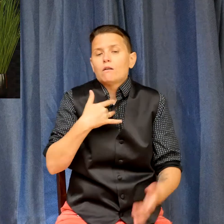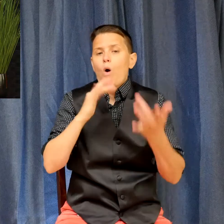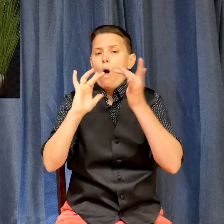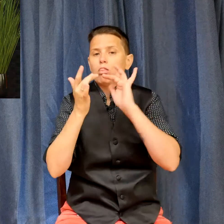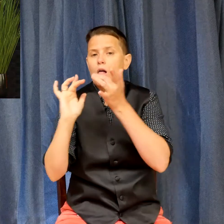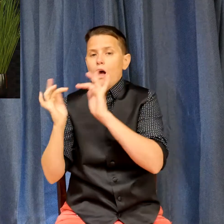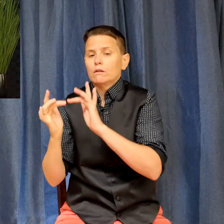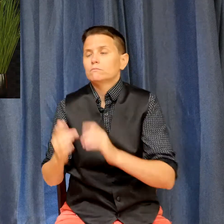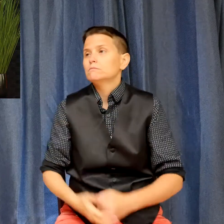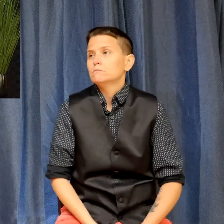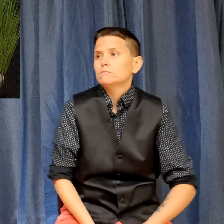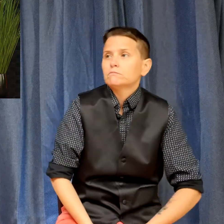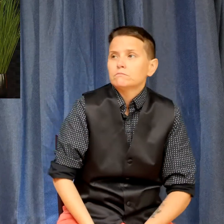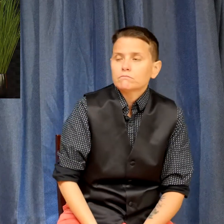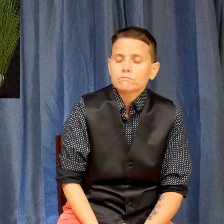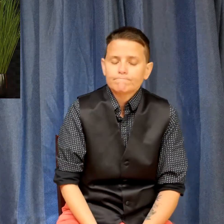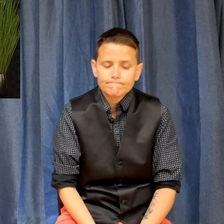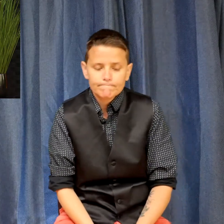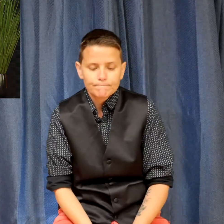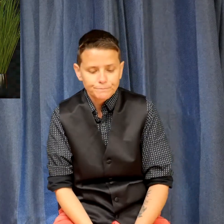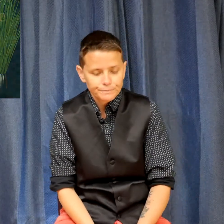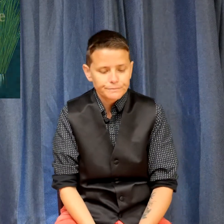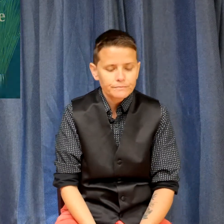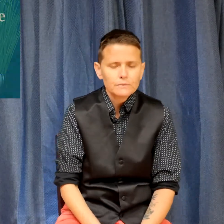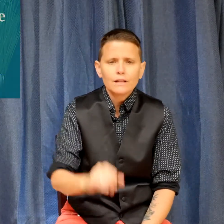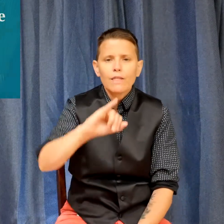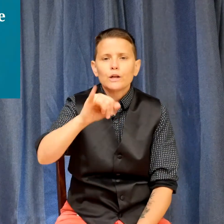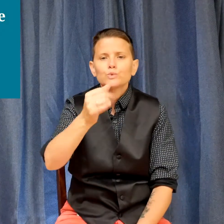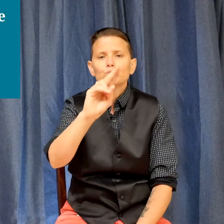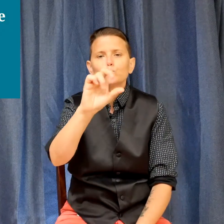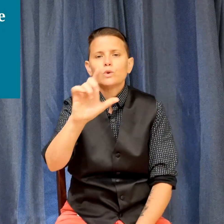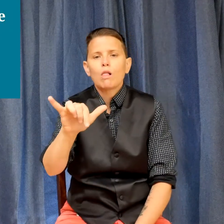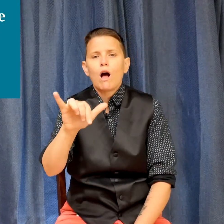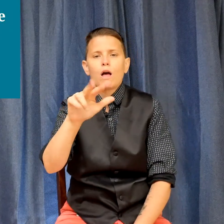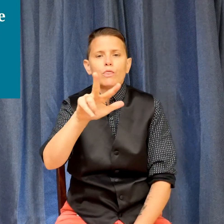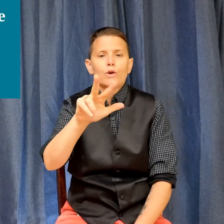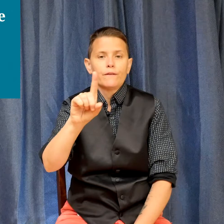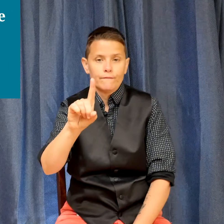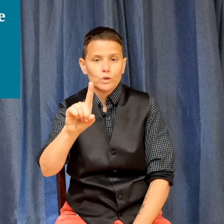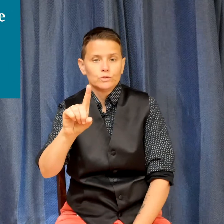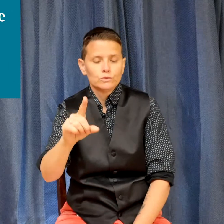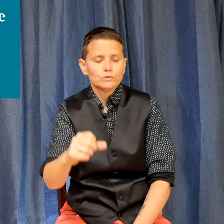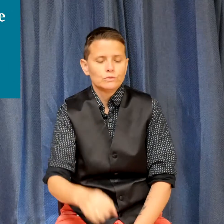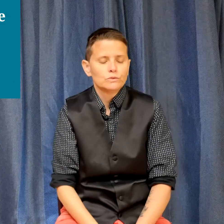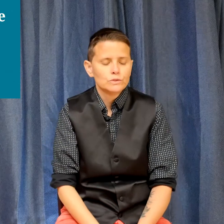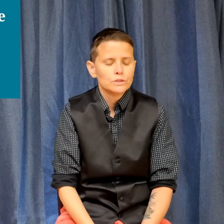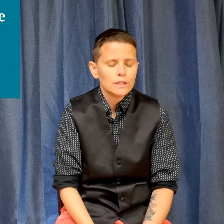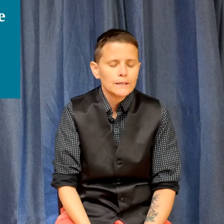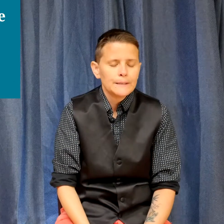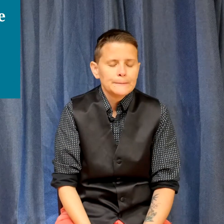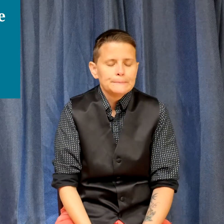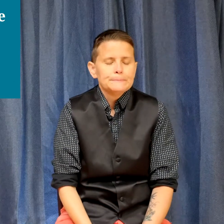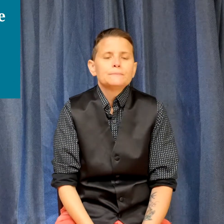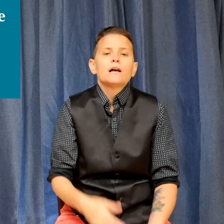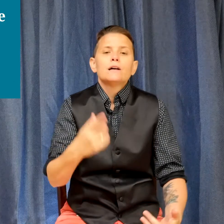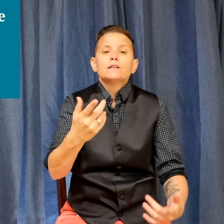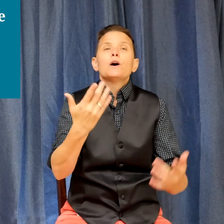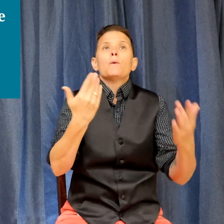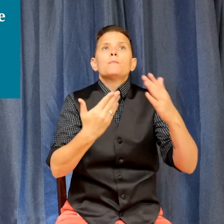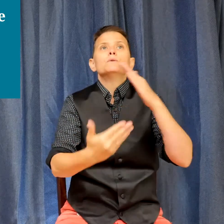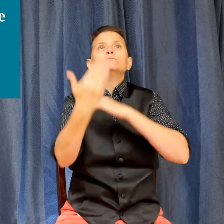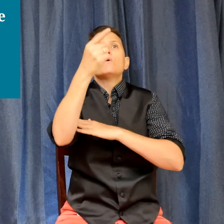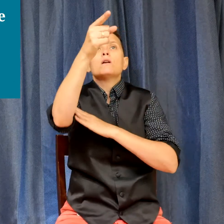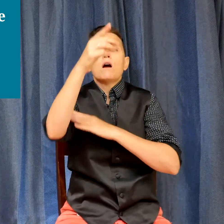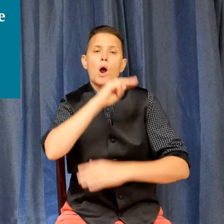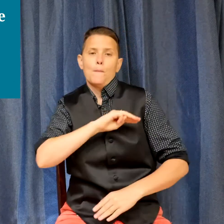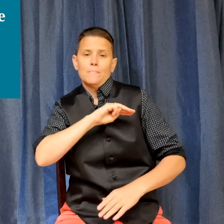So our mission statement here at Unity Church of the Hills is going to appear on the screen in a moment, and I invite you to